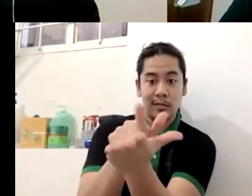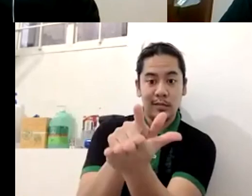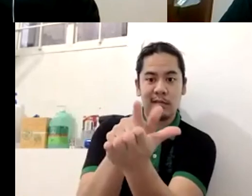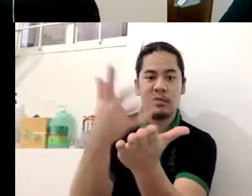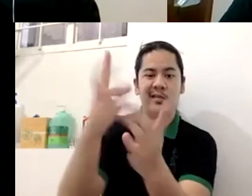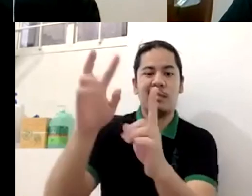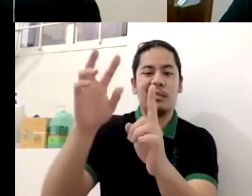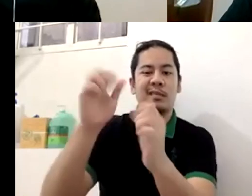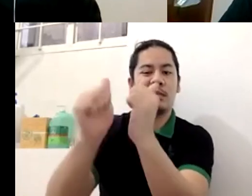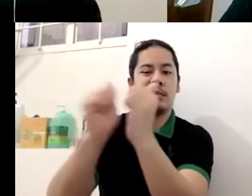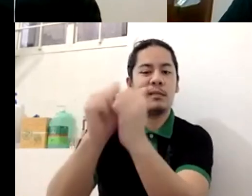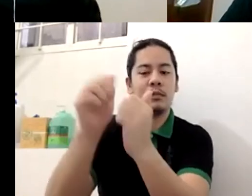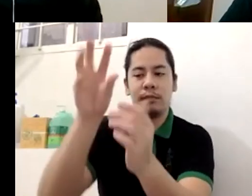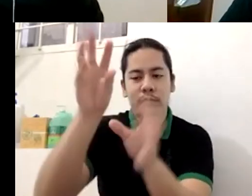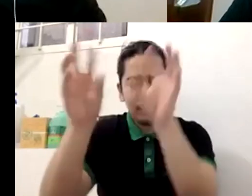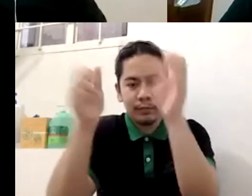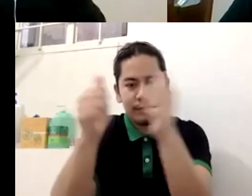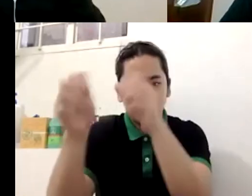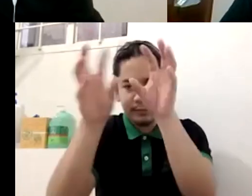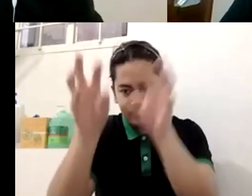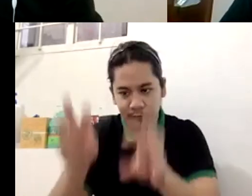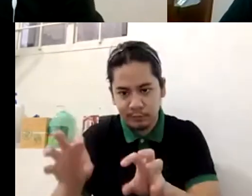So again, I'm just retranslating